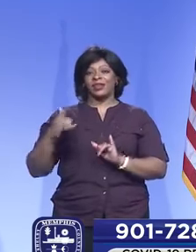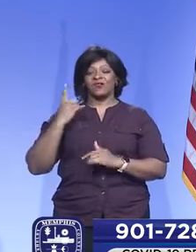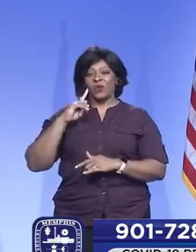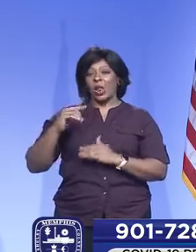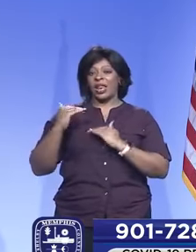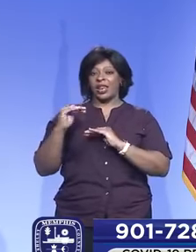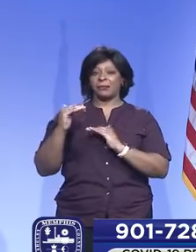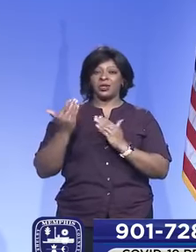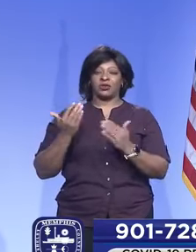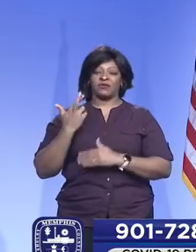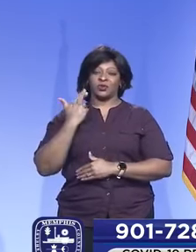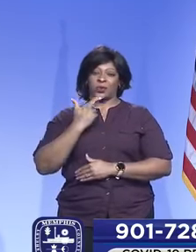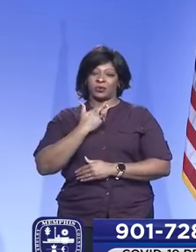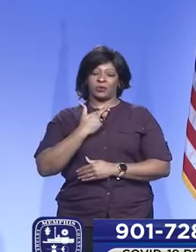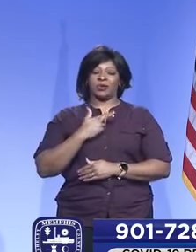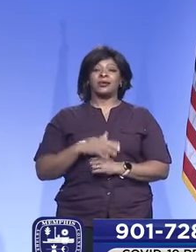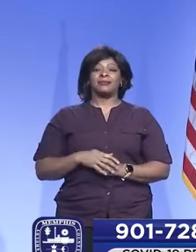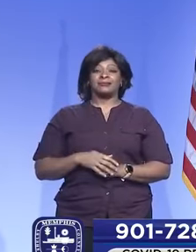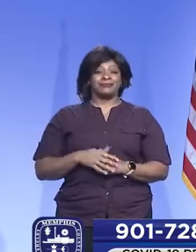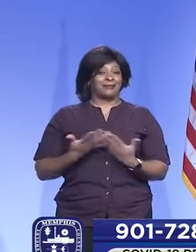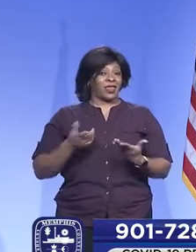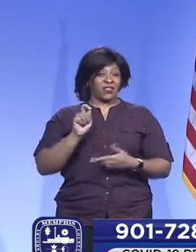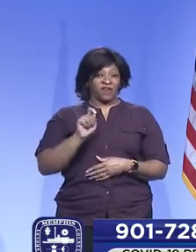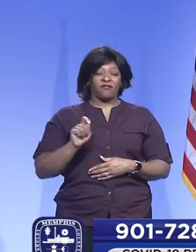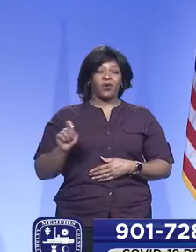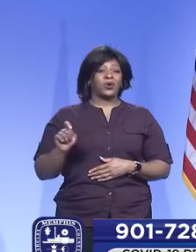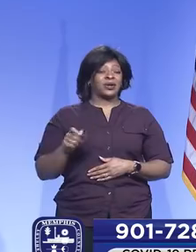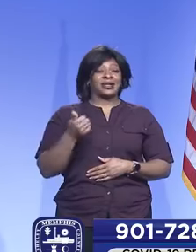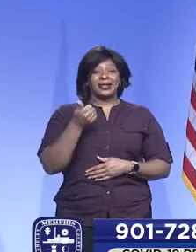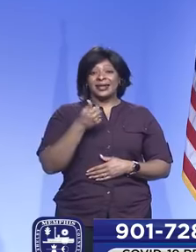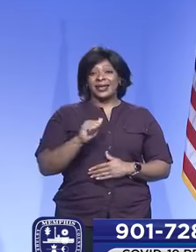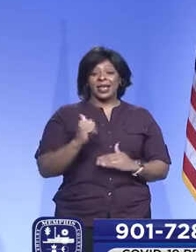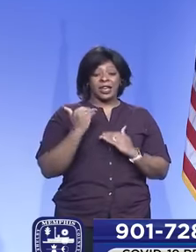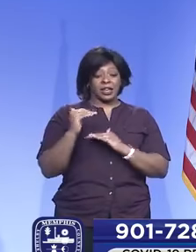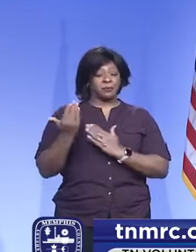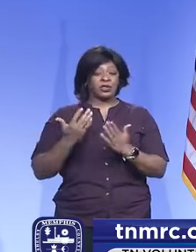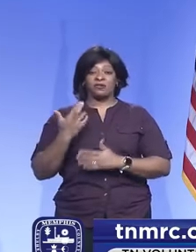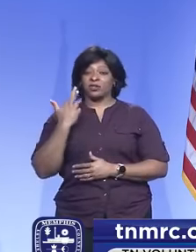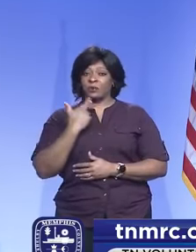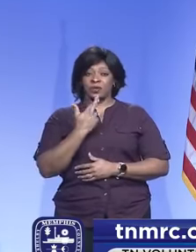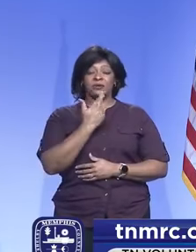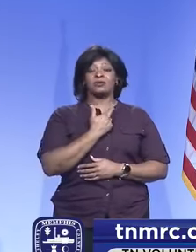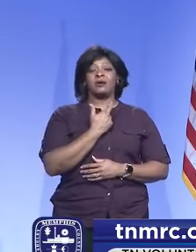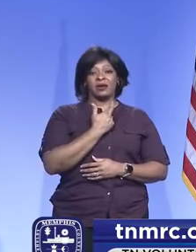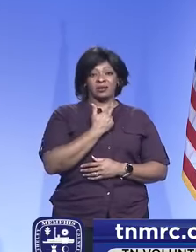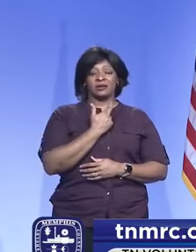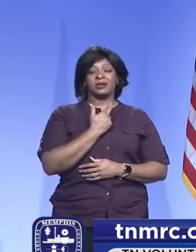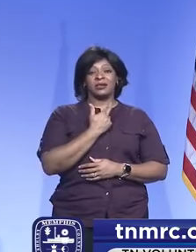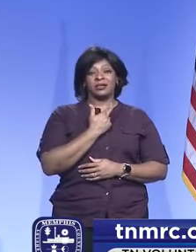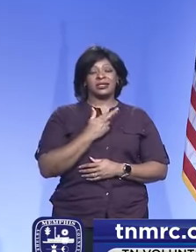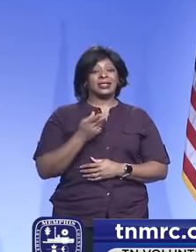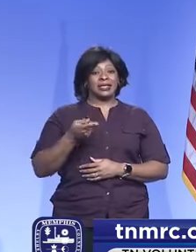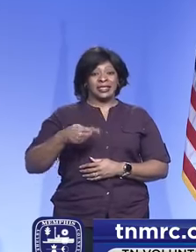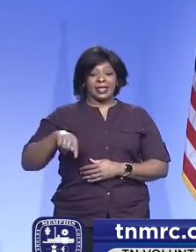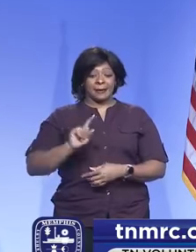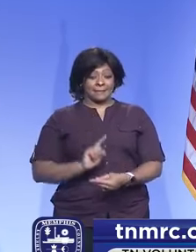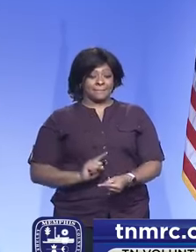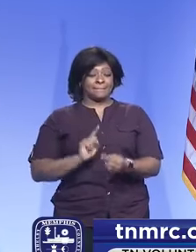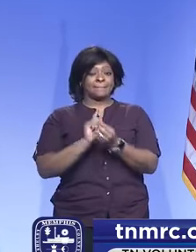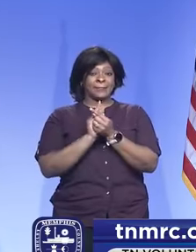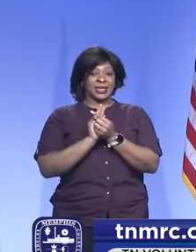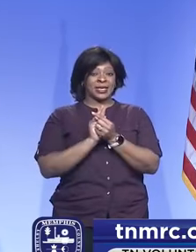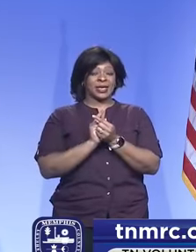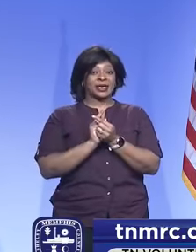service restaurants. And therefore, any limited service restaurant, if they meet the